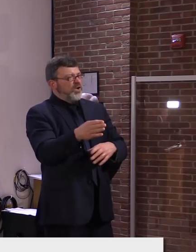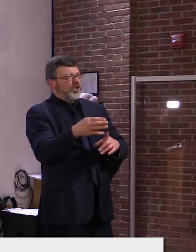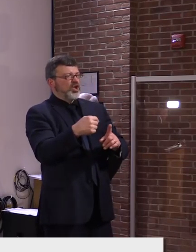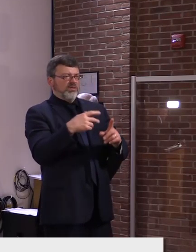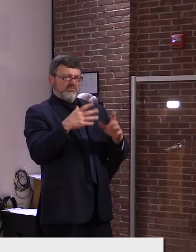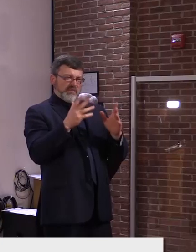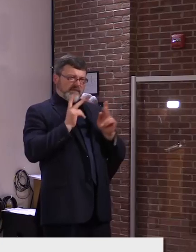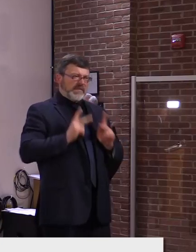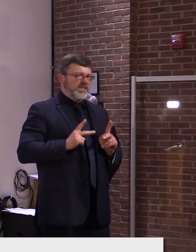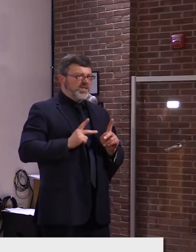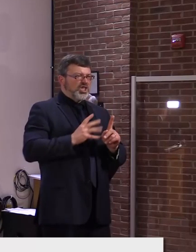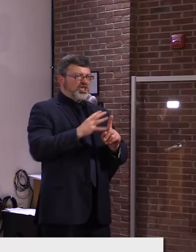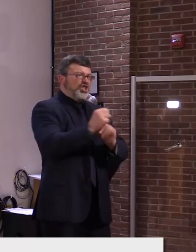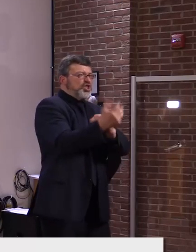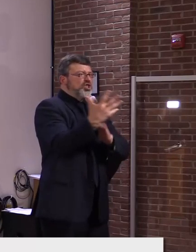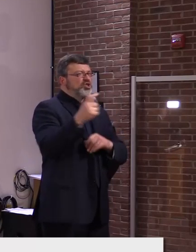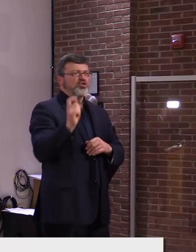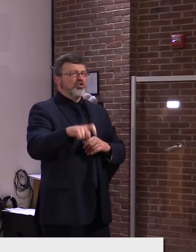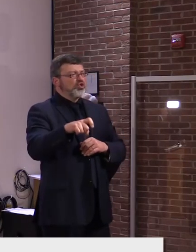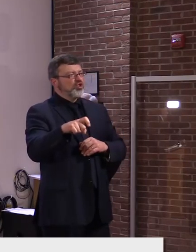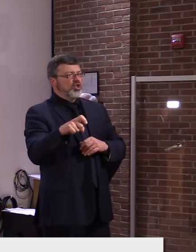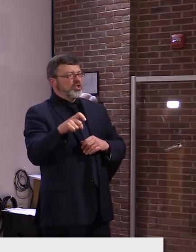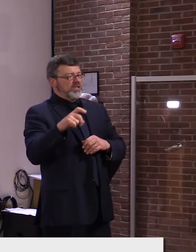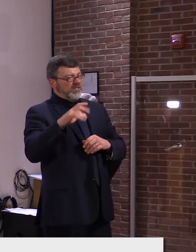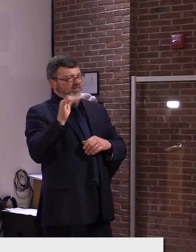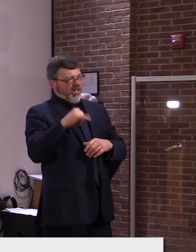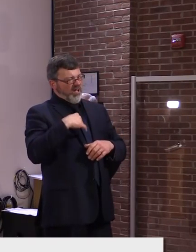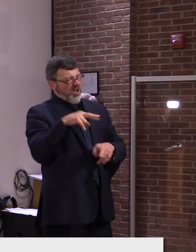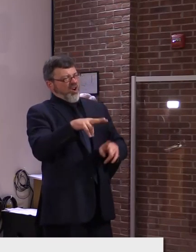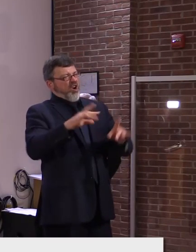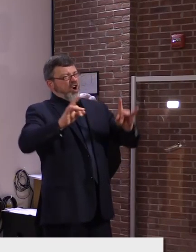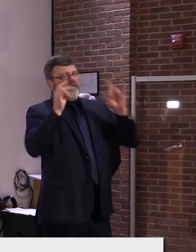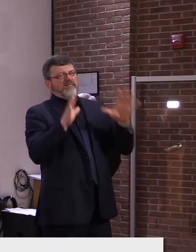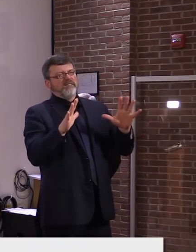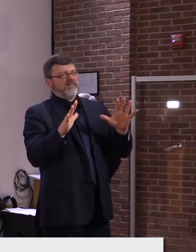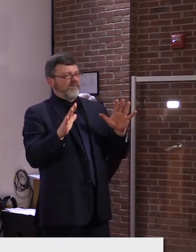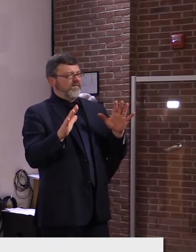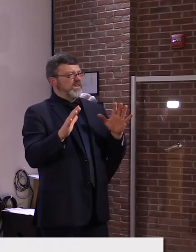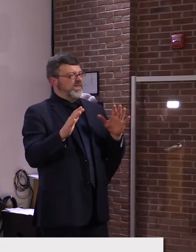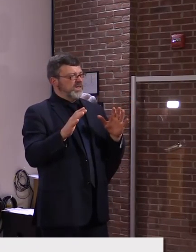condemn anything physical of that nature. Again, peaceful, civil,